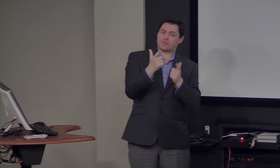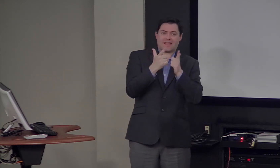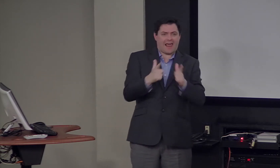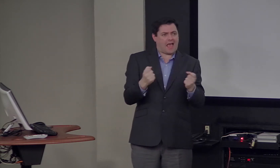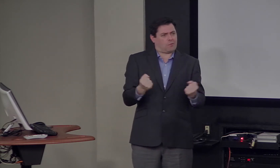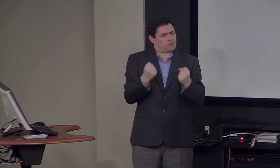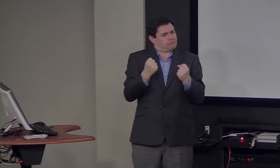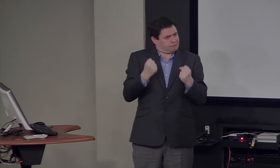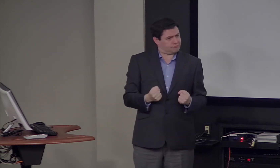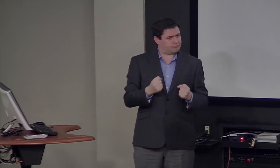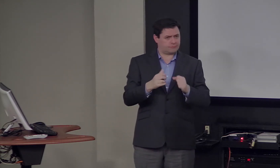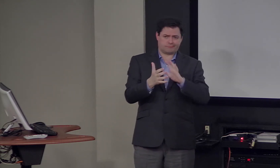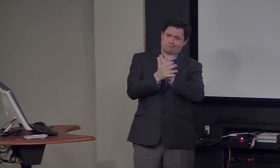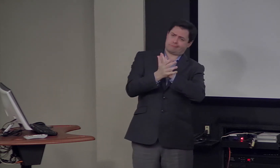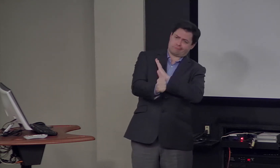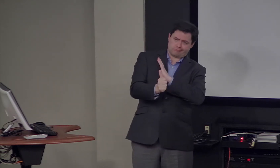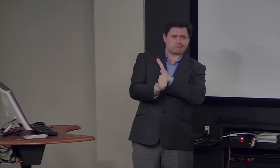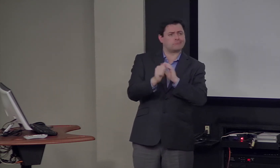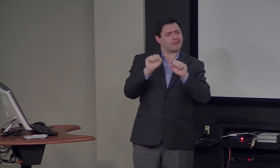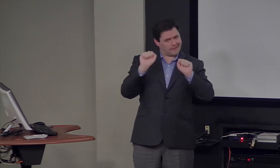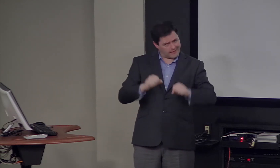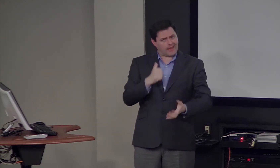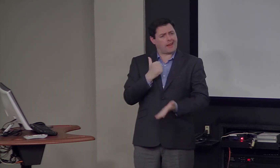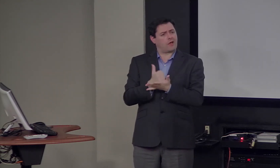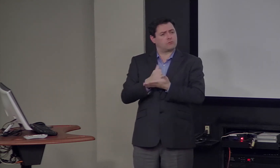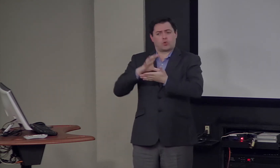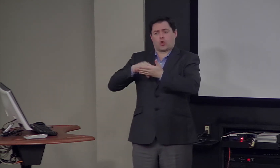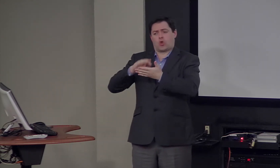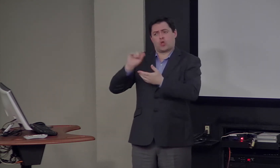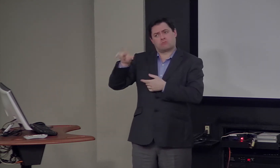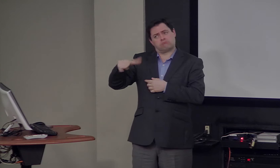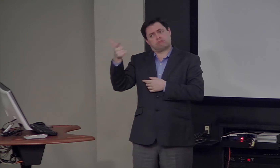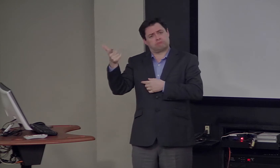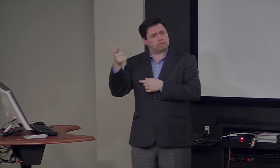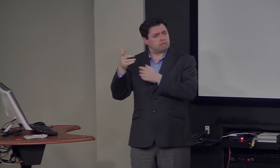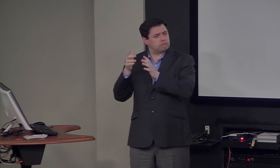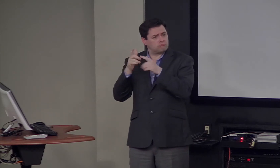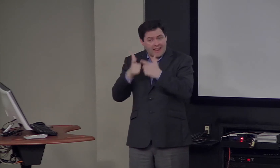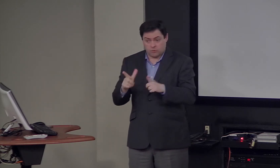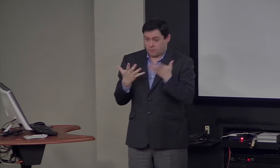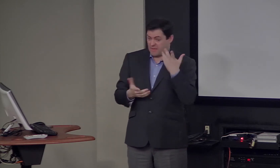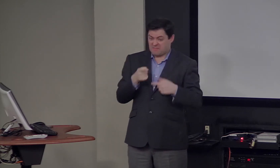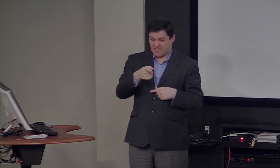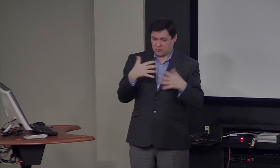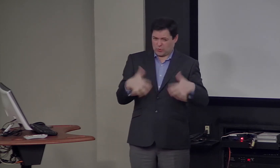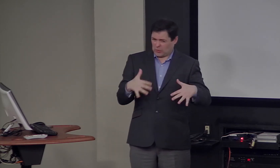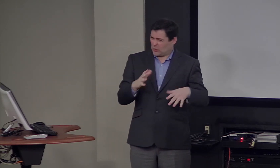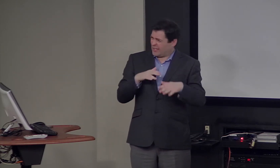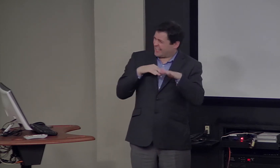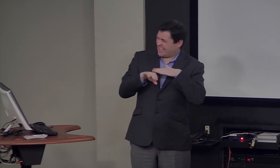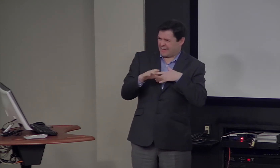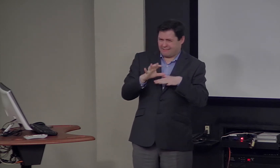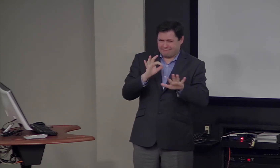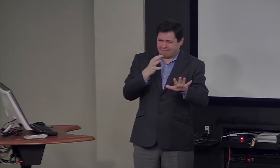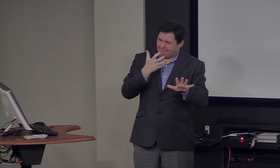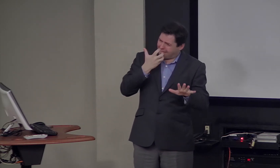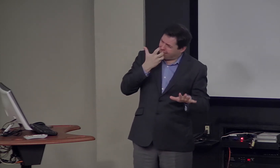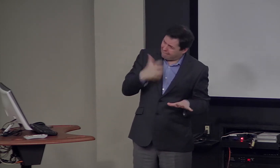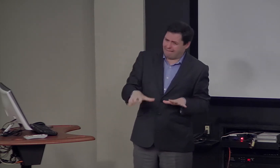English language skills to see how proficient they were with the English language, and if whether or not that proficiency led and was a predictor